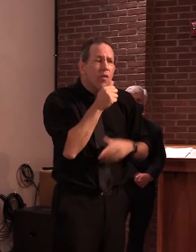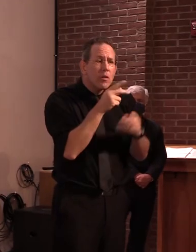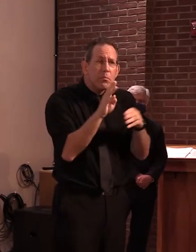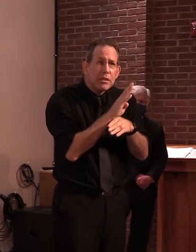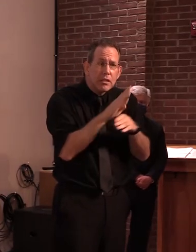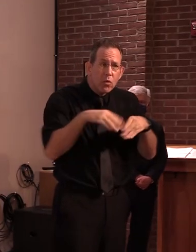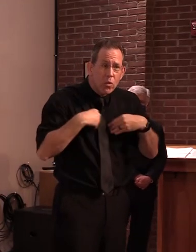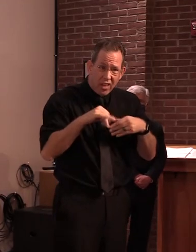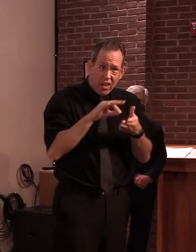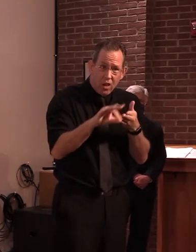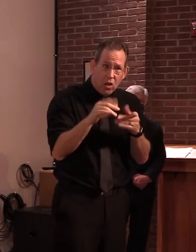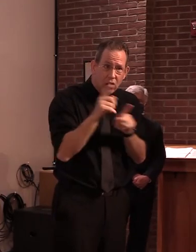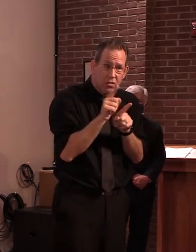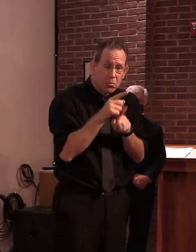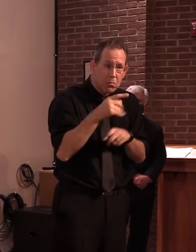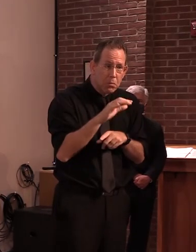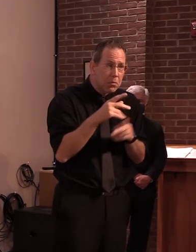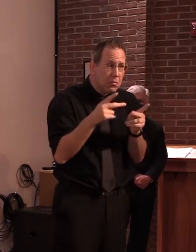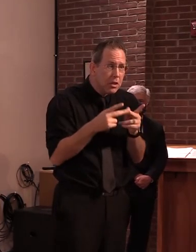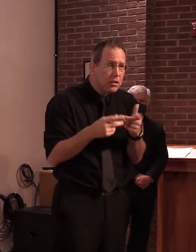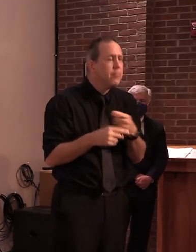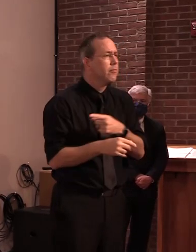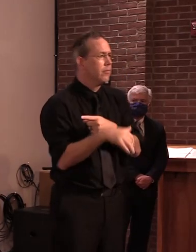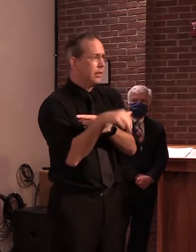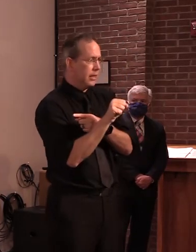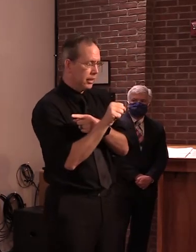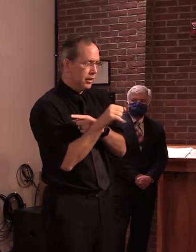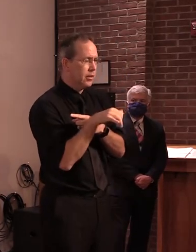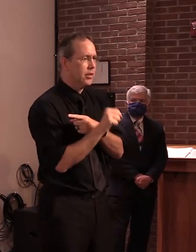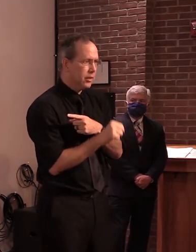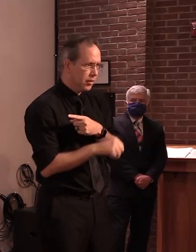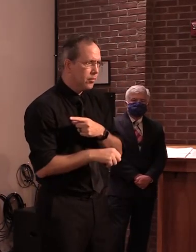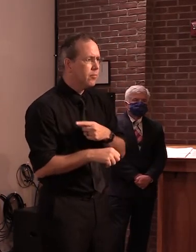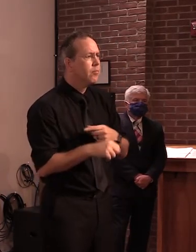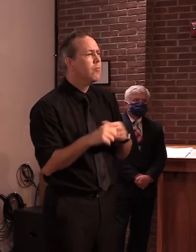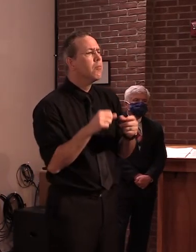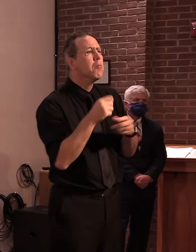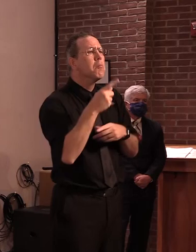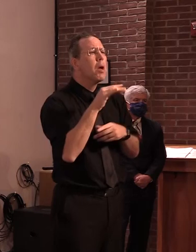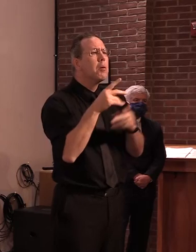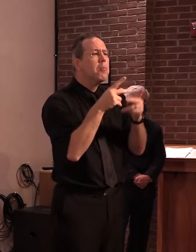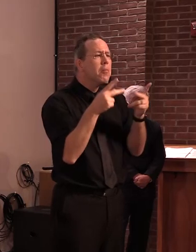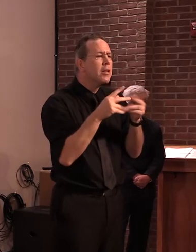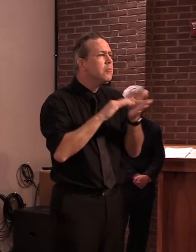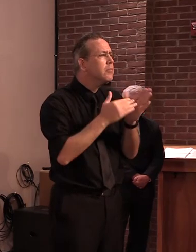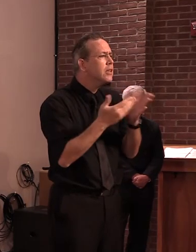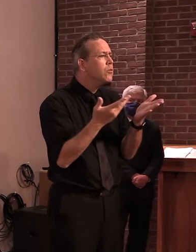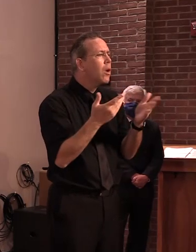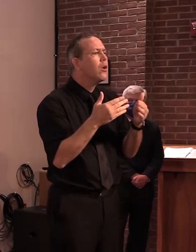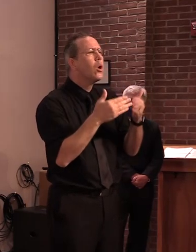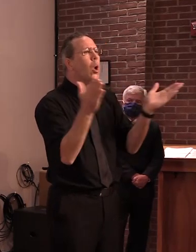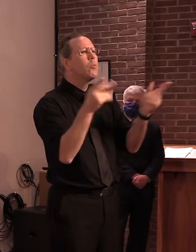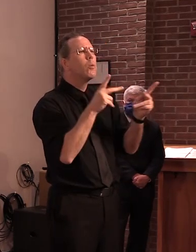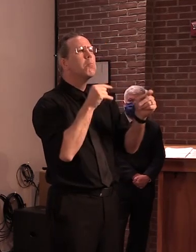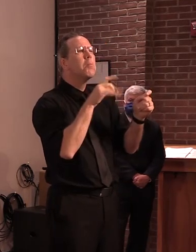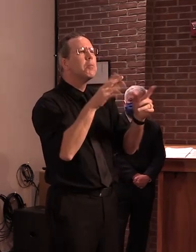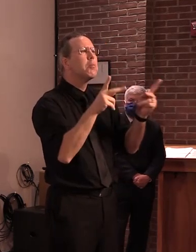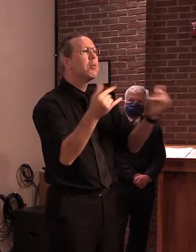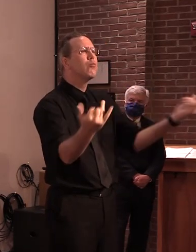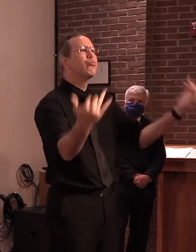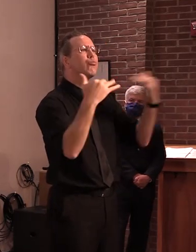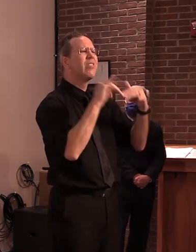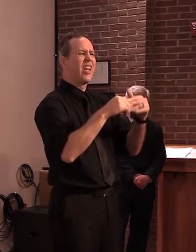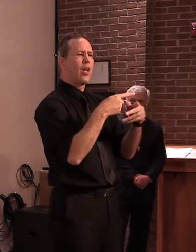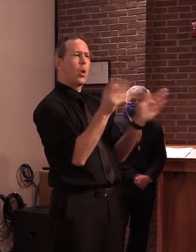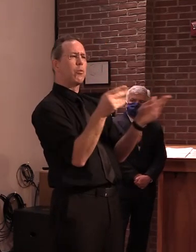public, public entities where the public is invited in some capacity. So anytime there's any